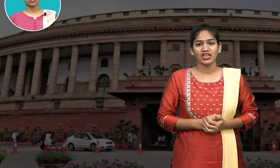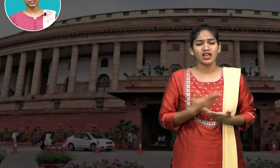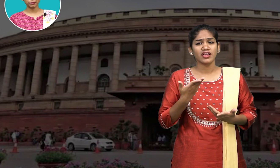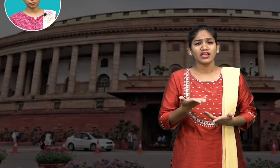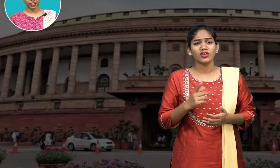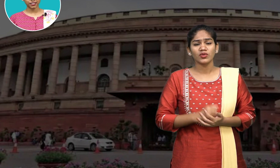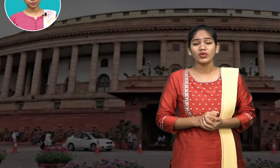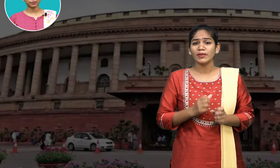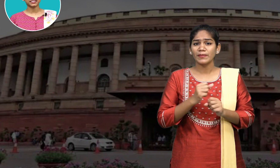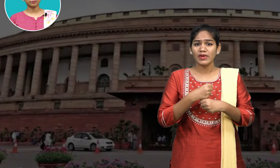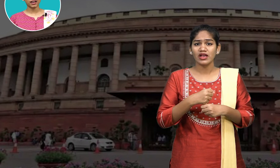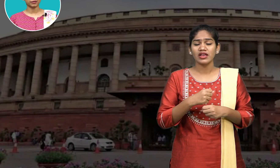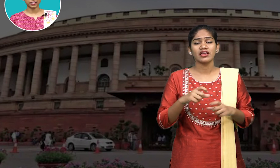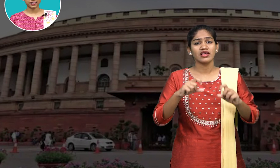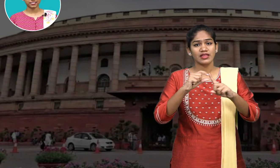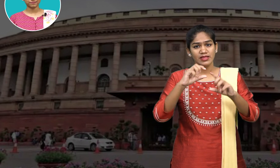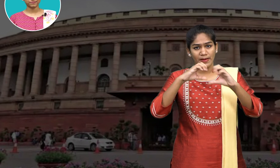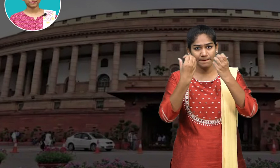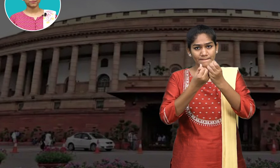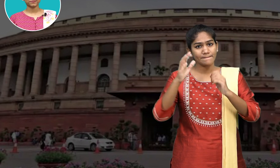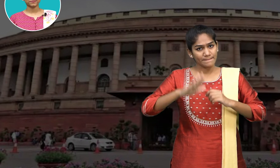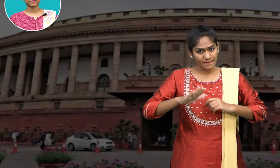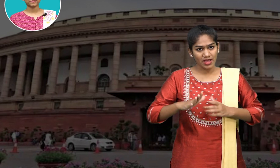can only be made by the Parliament.